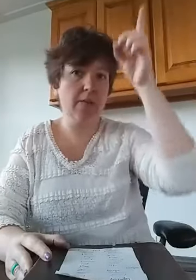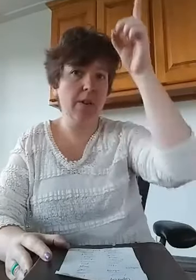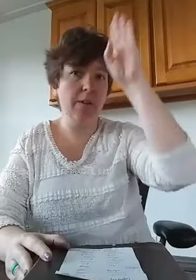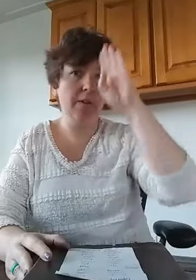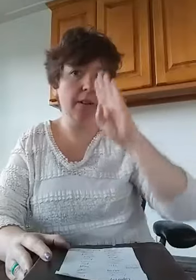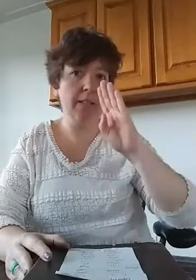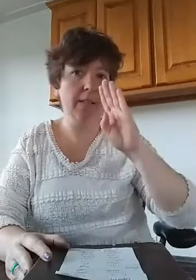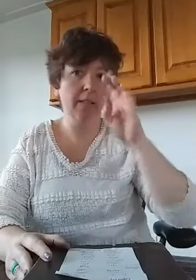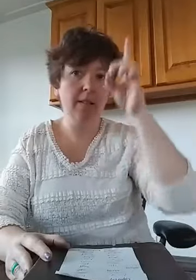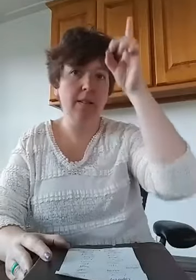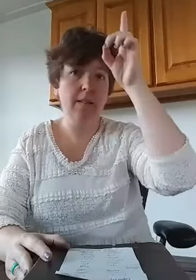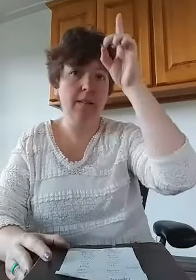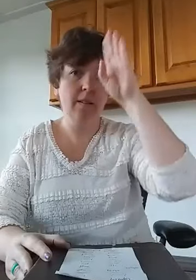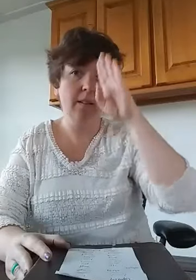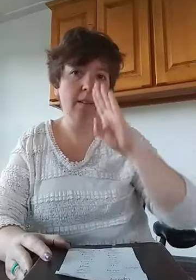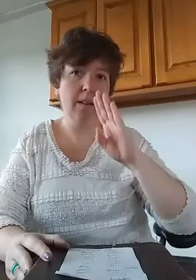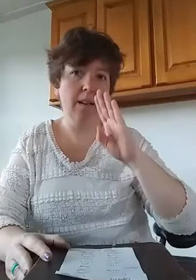of your face. God.